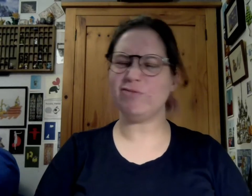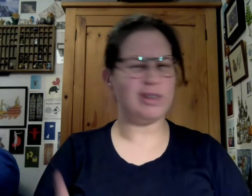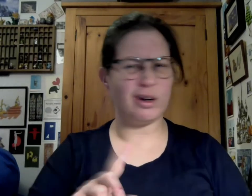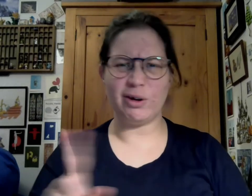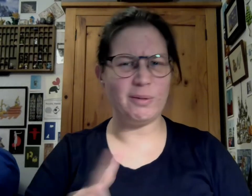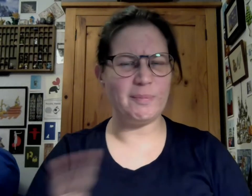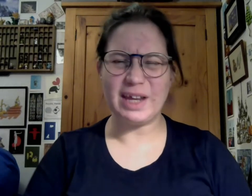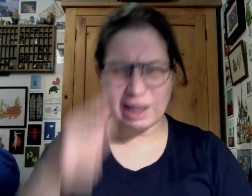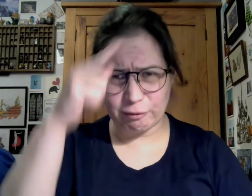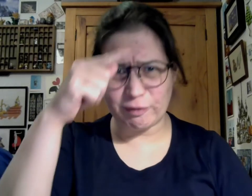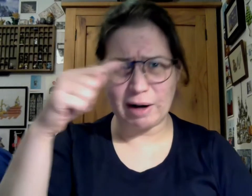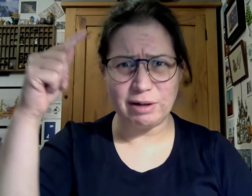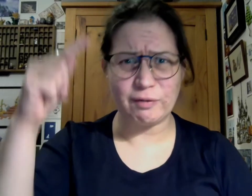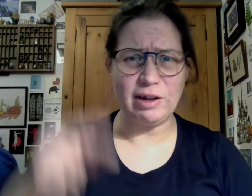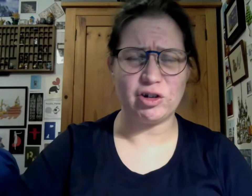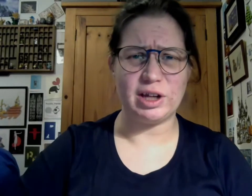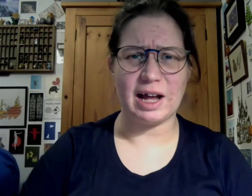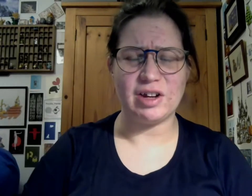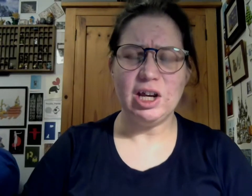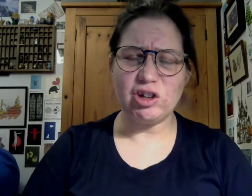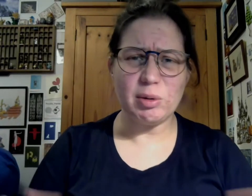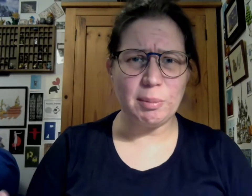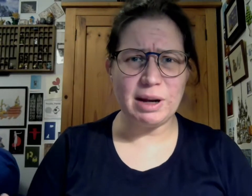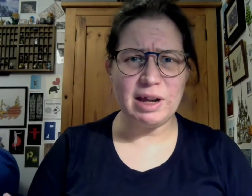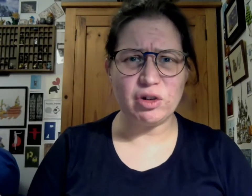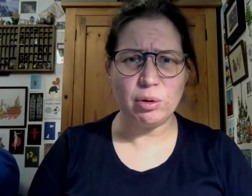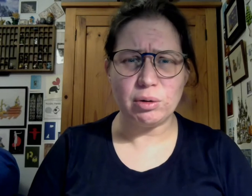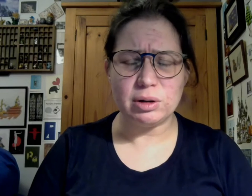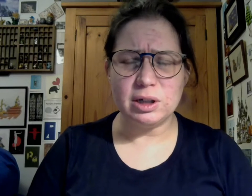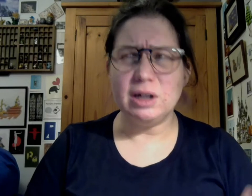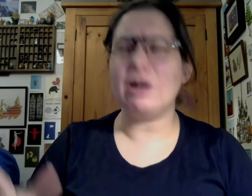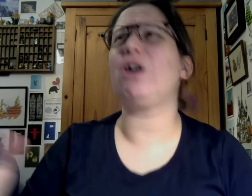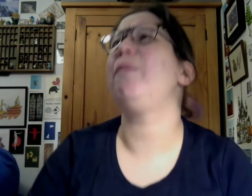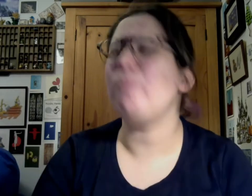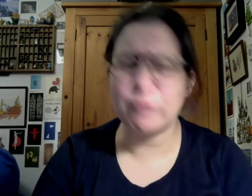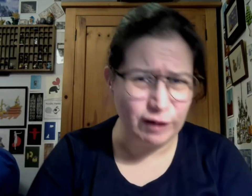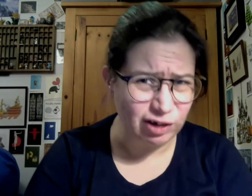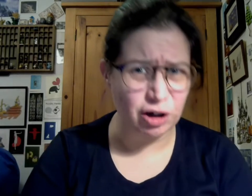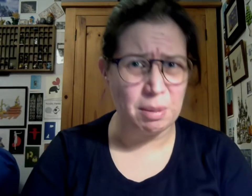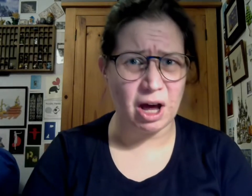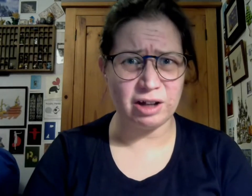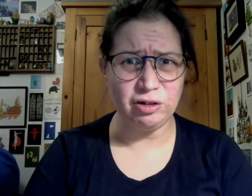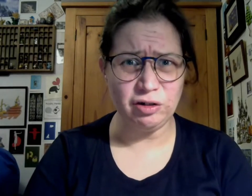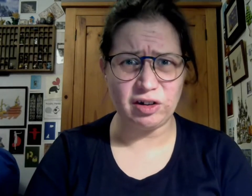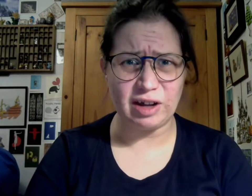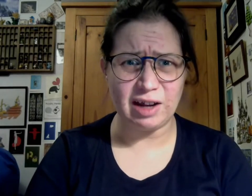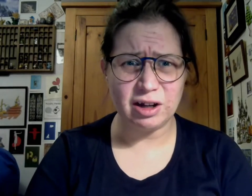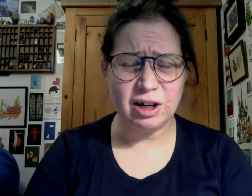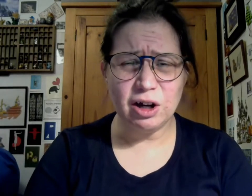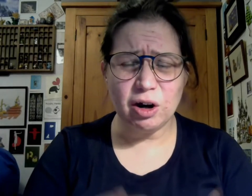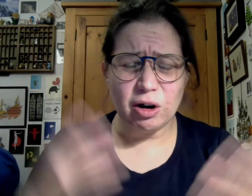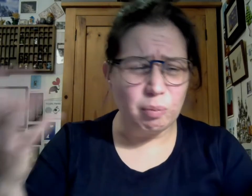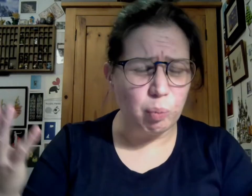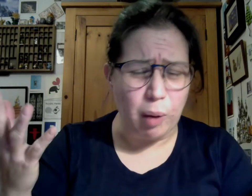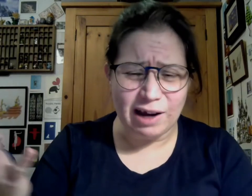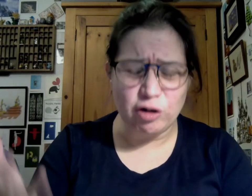No. Think of that frowny face she had. She wasn't pleased at all. Oh, fisherman, she said, why did